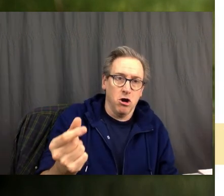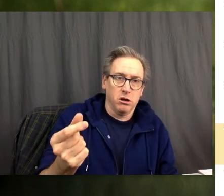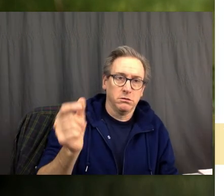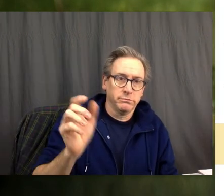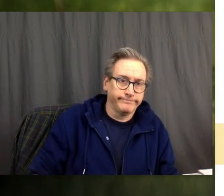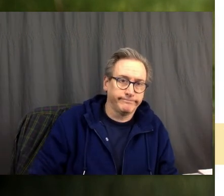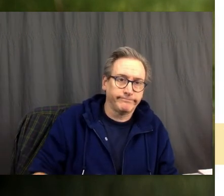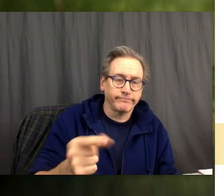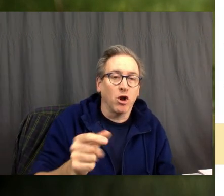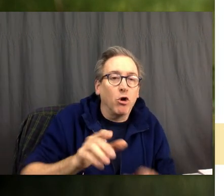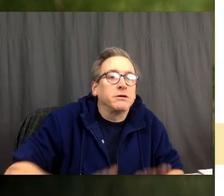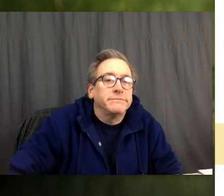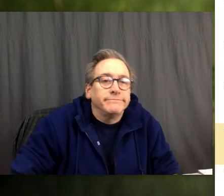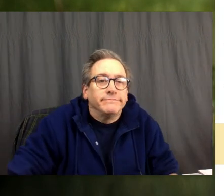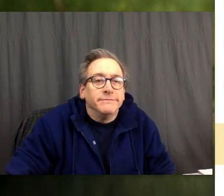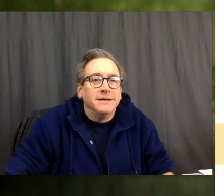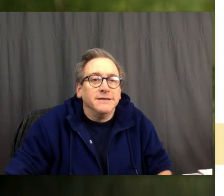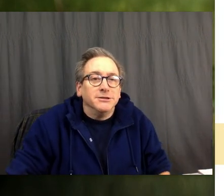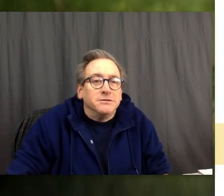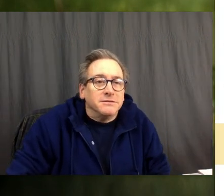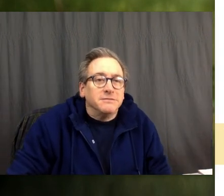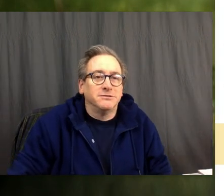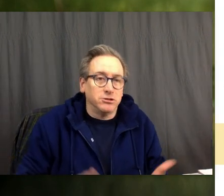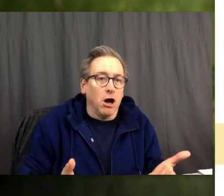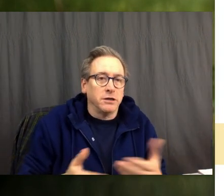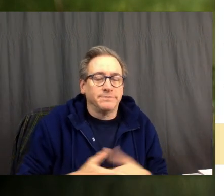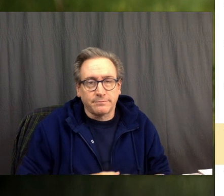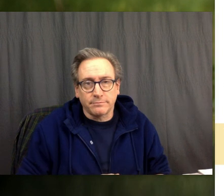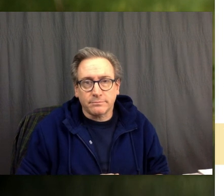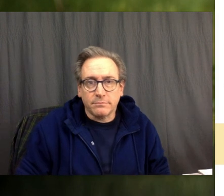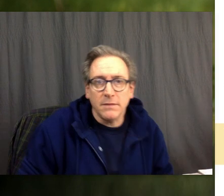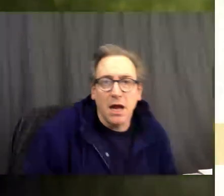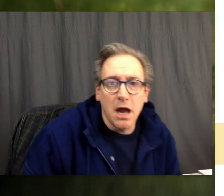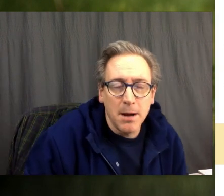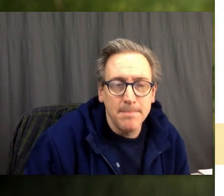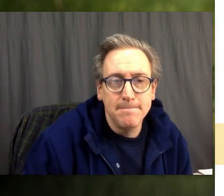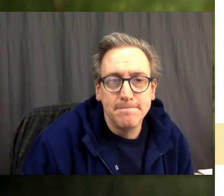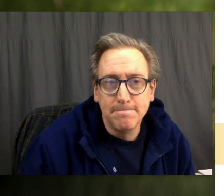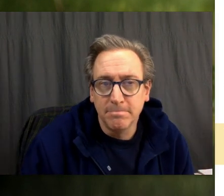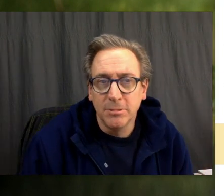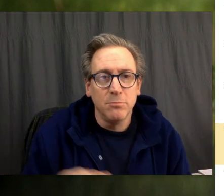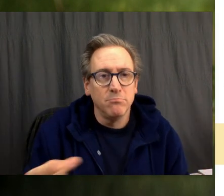Dog. Or dog.